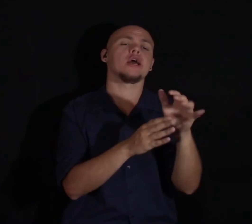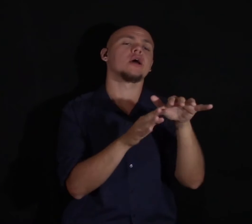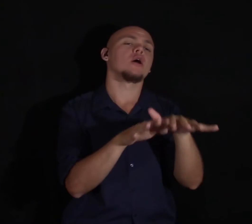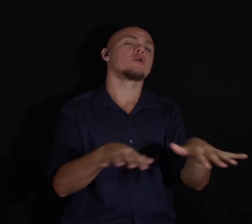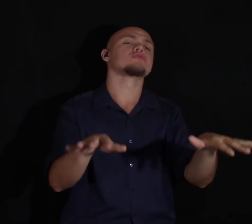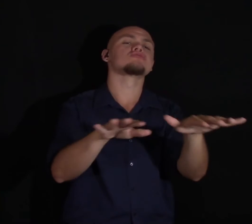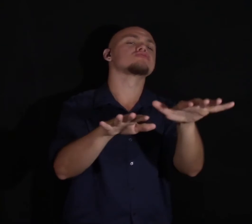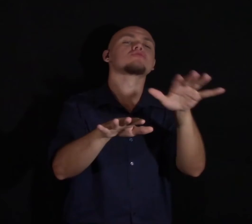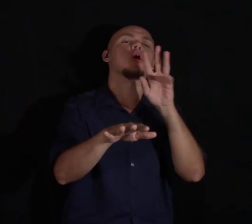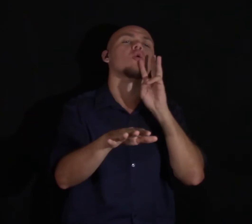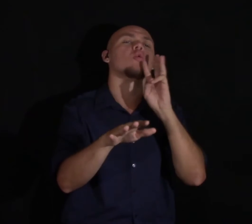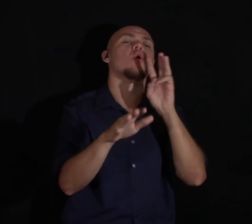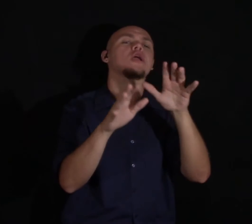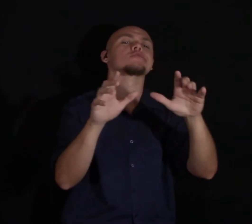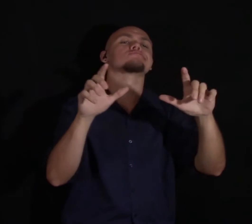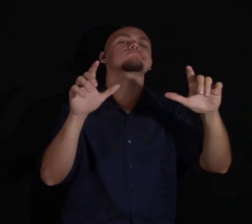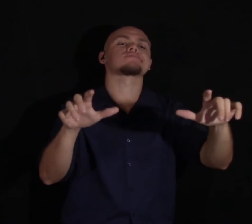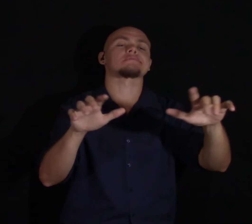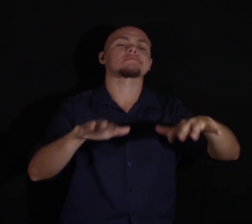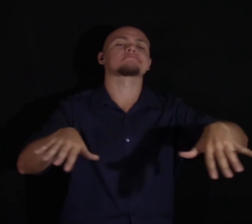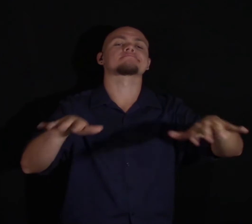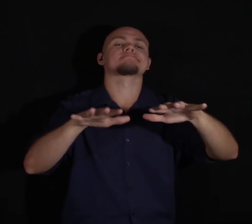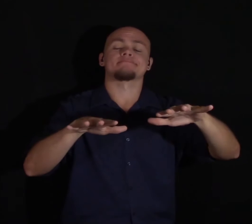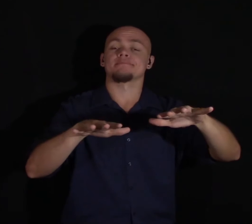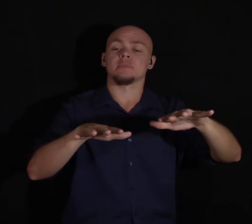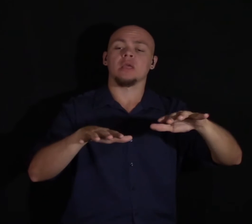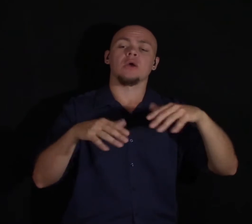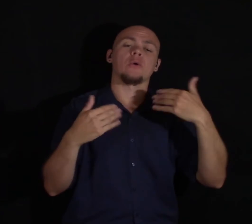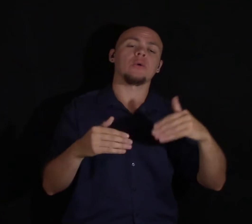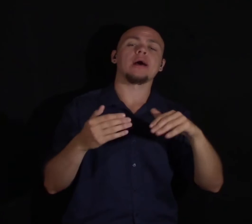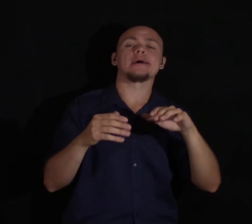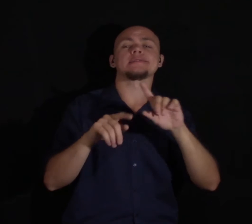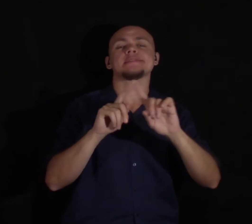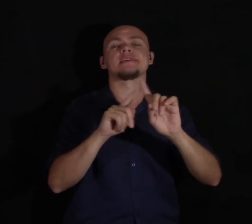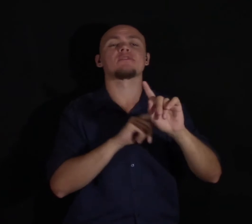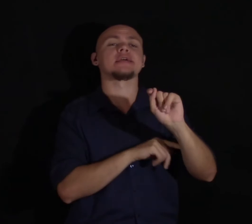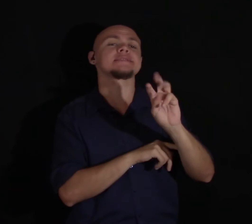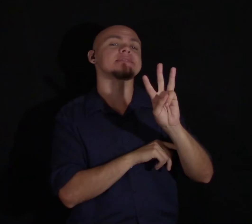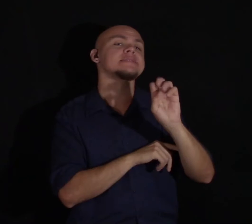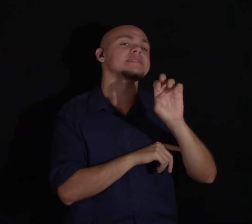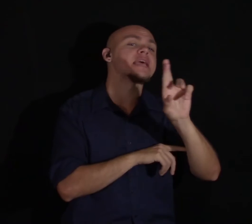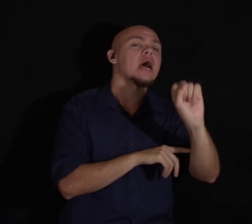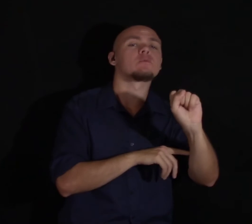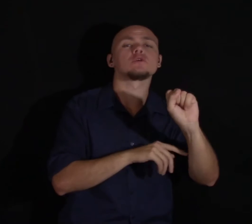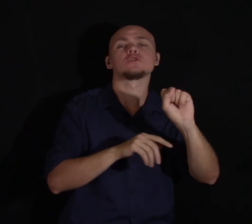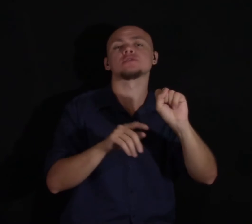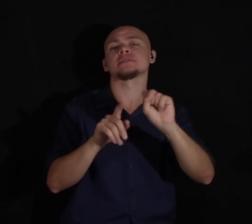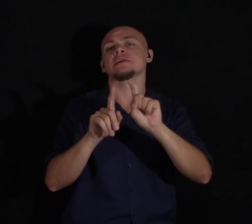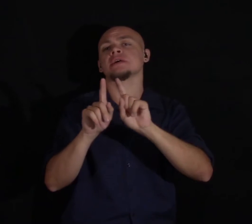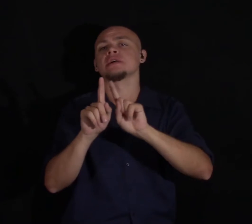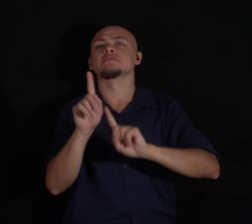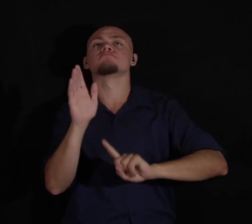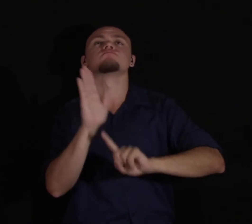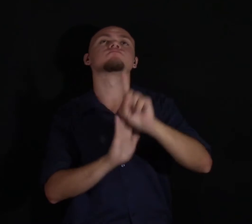waters, which reflects its majestic assemblage of towers and spires and domes embosomed among aged